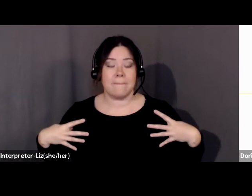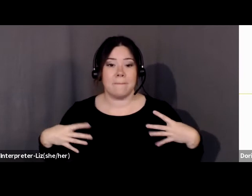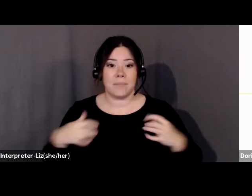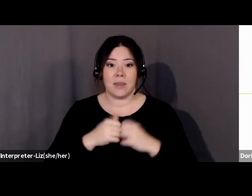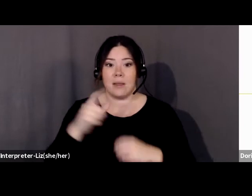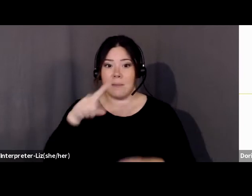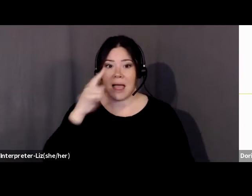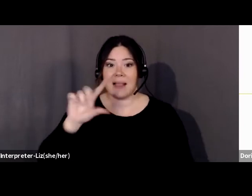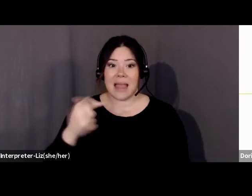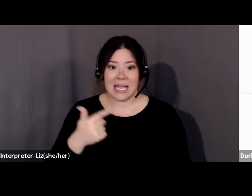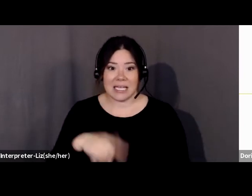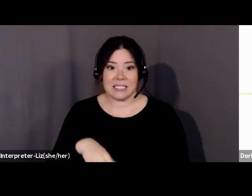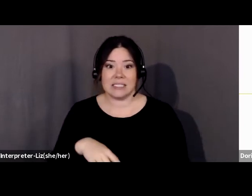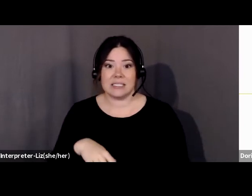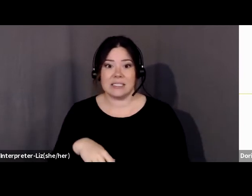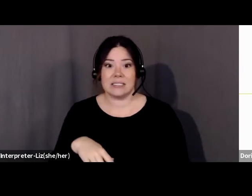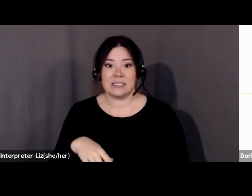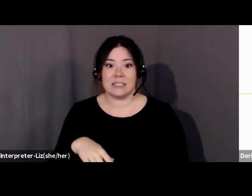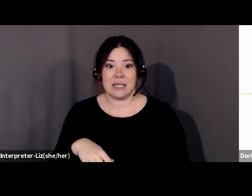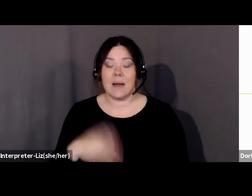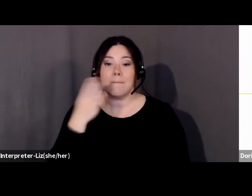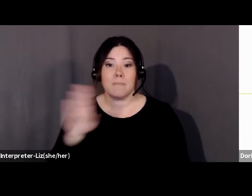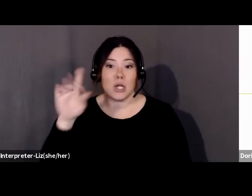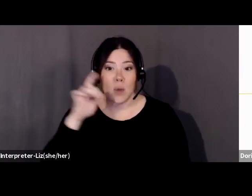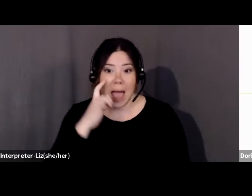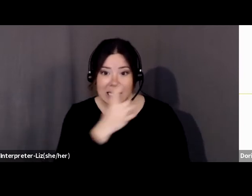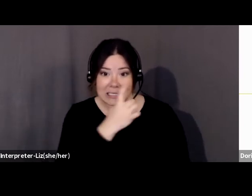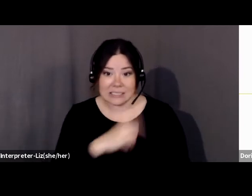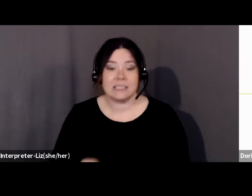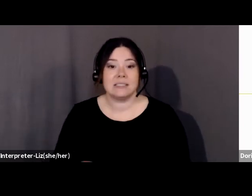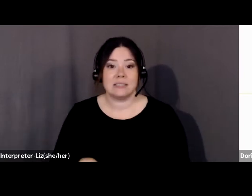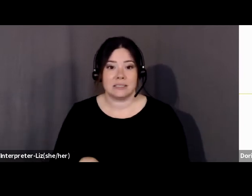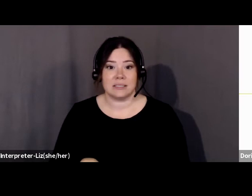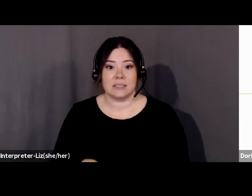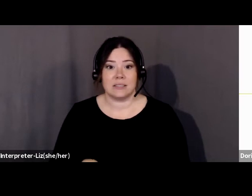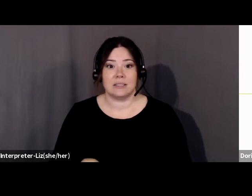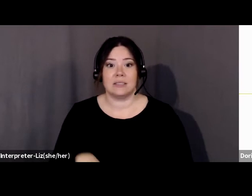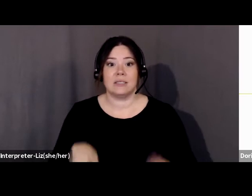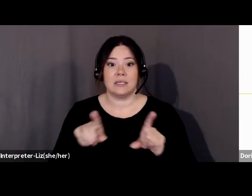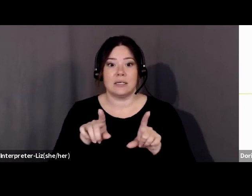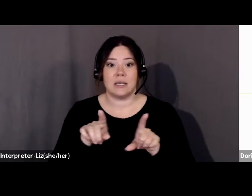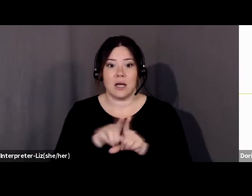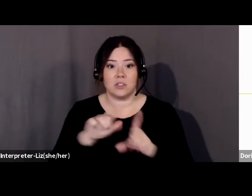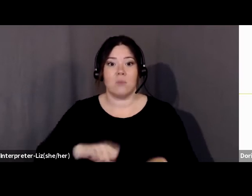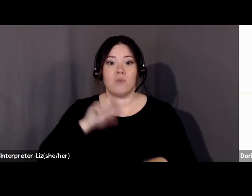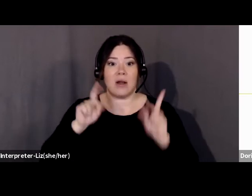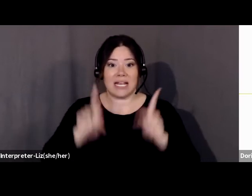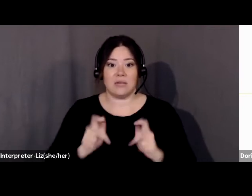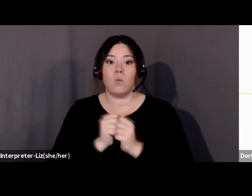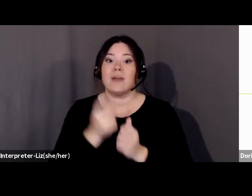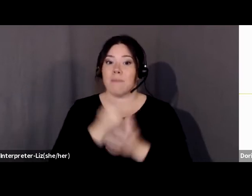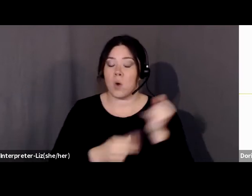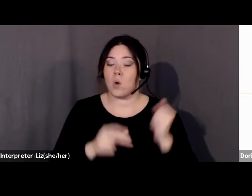leggings and black boots, and I have blue eyes, and I am also a proud individual with both a